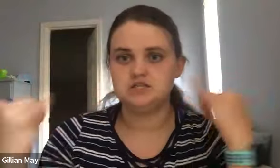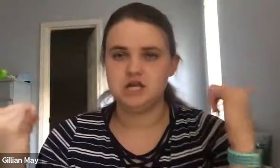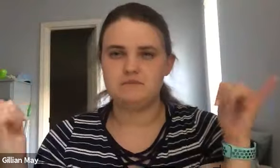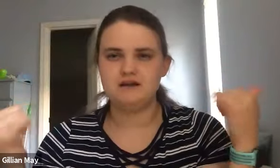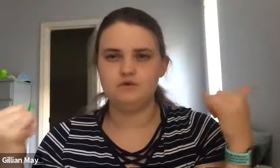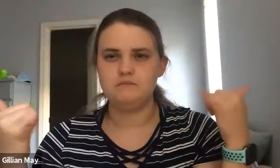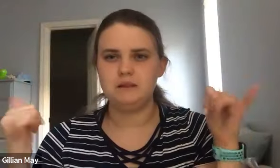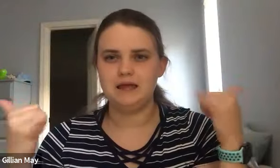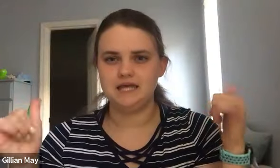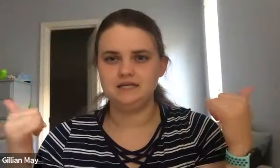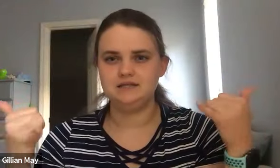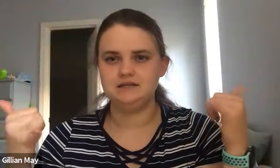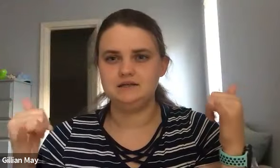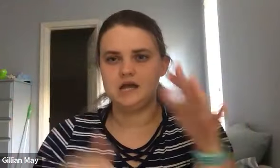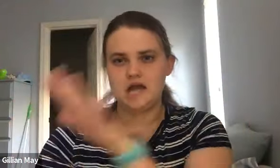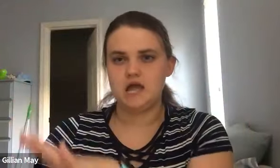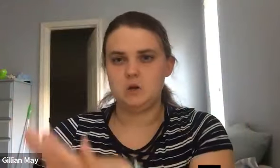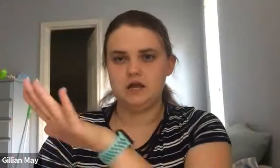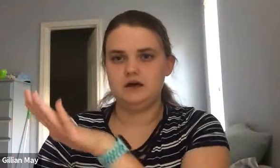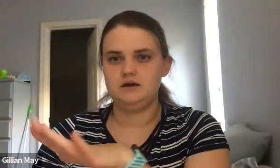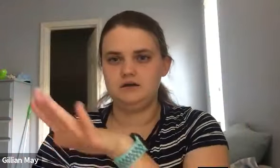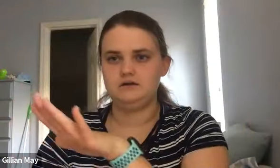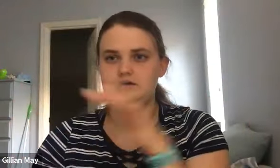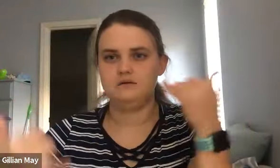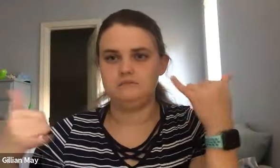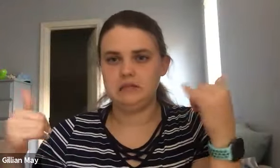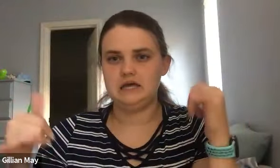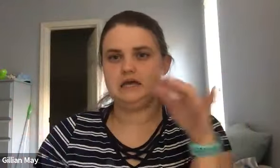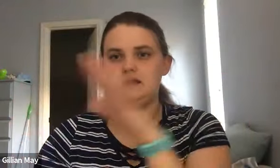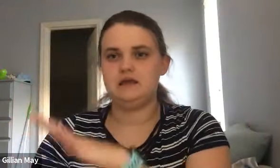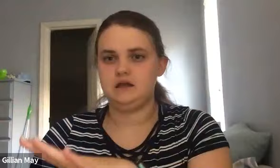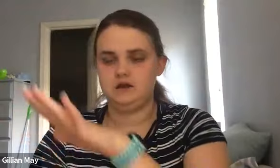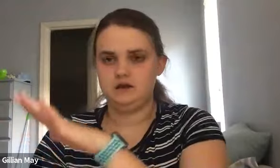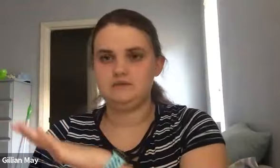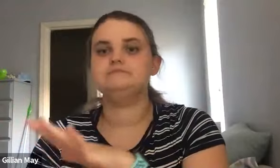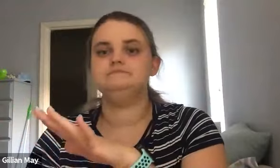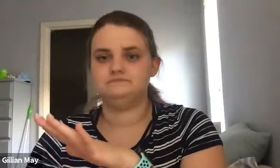shake them back and forth, play, area. Play area.